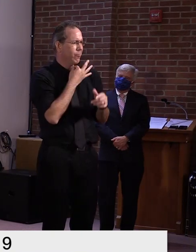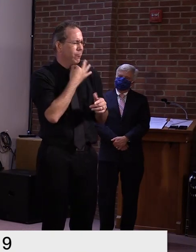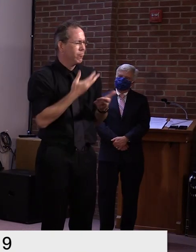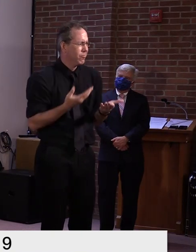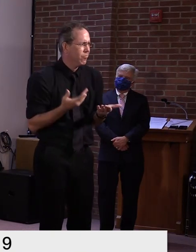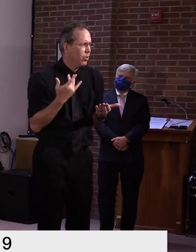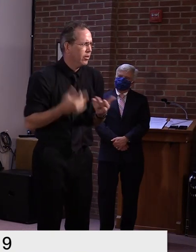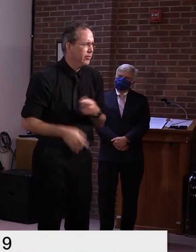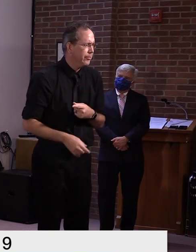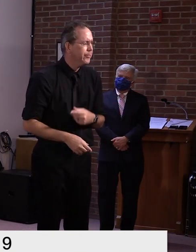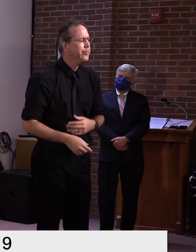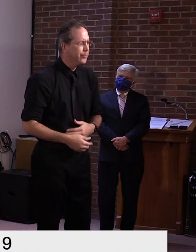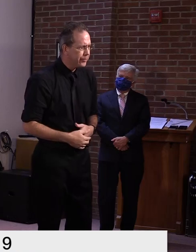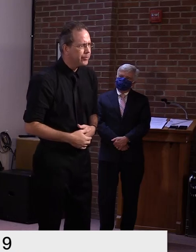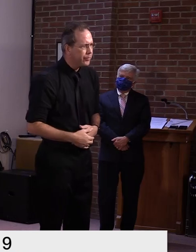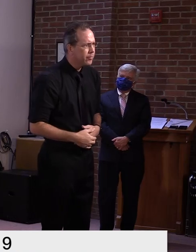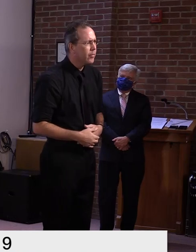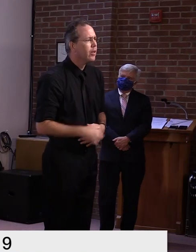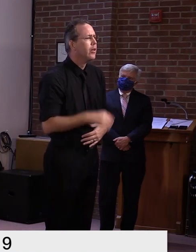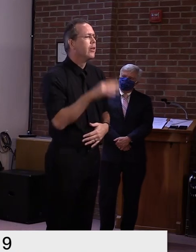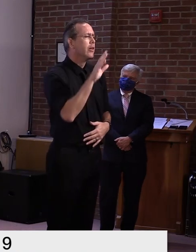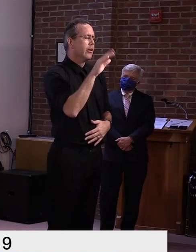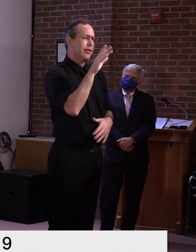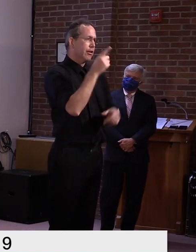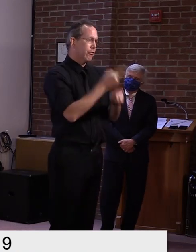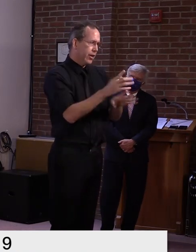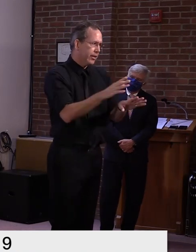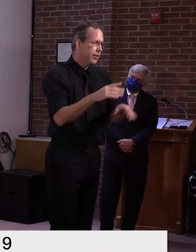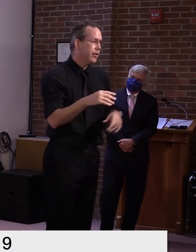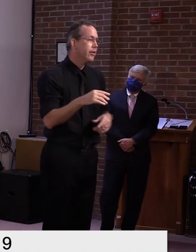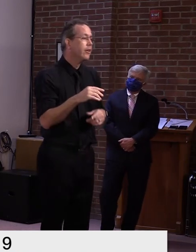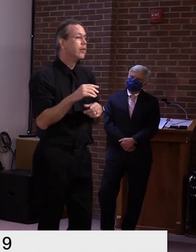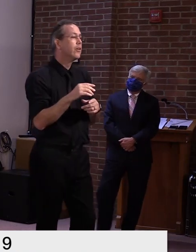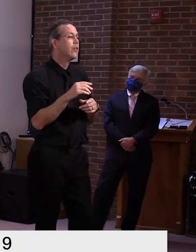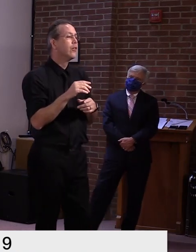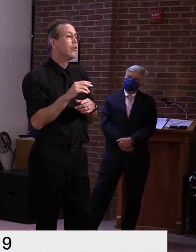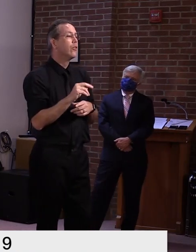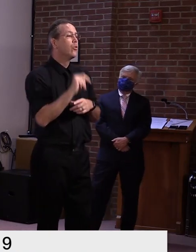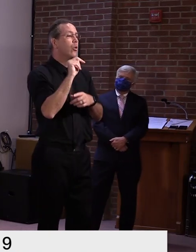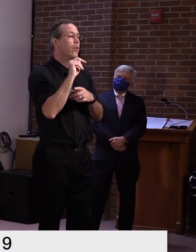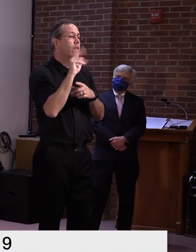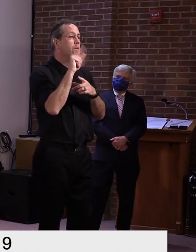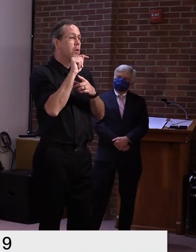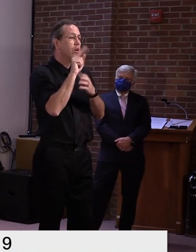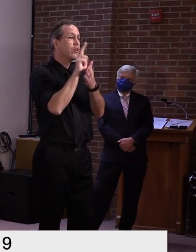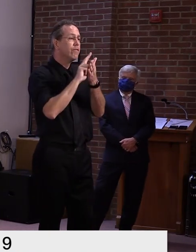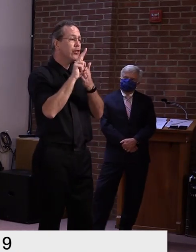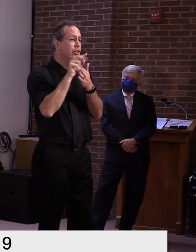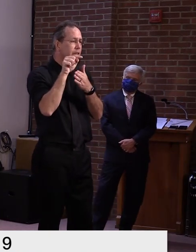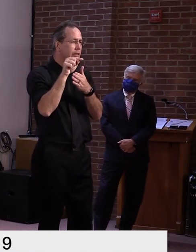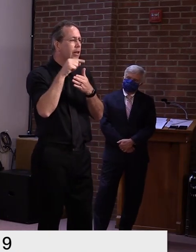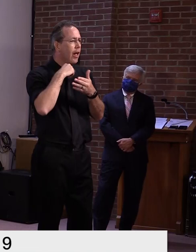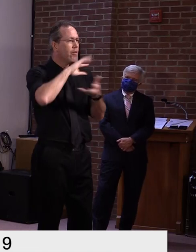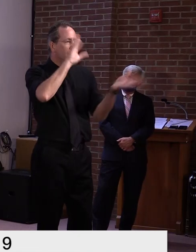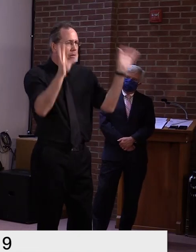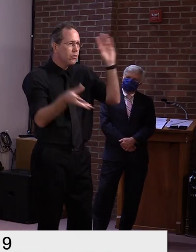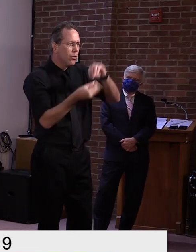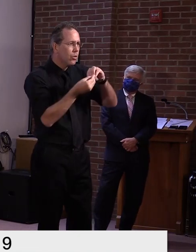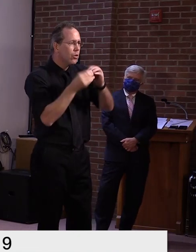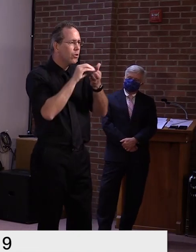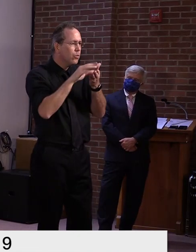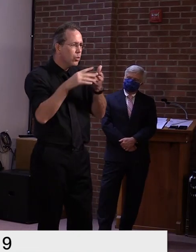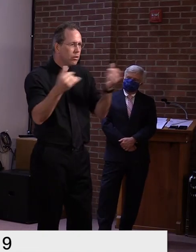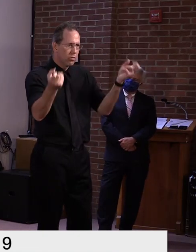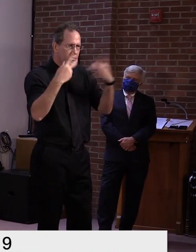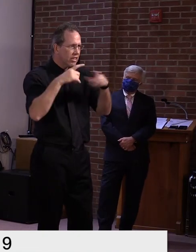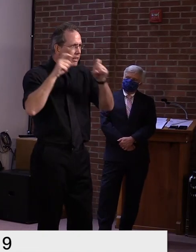So they've done their day one testing and also their day test seven testing for everyone. So that was really the reason for the comparison at this time.